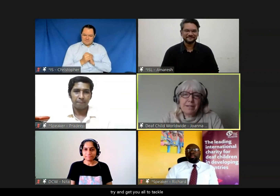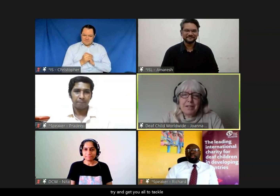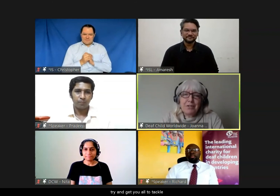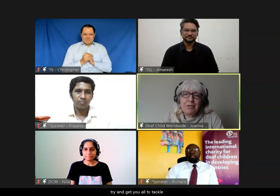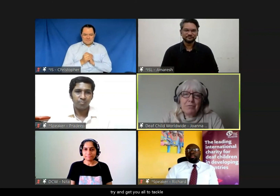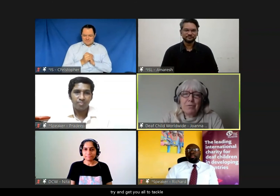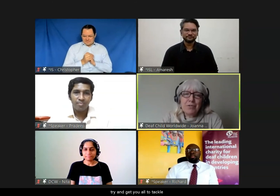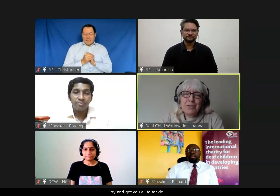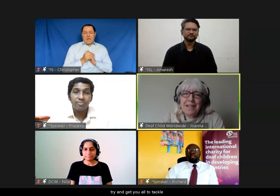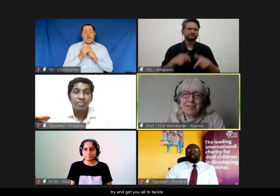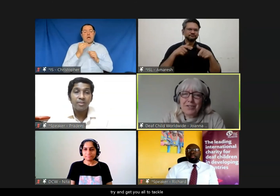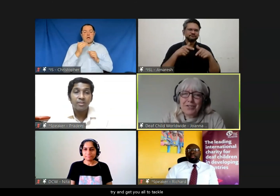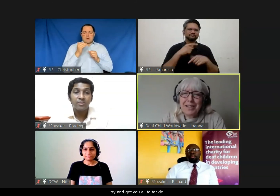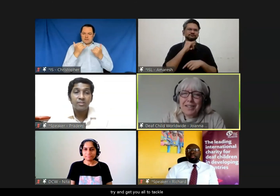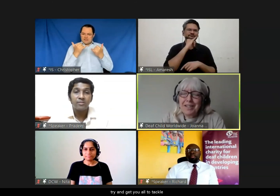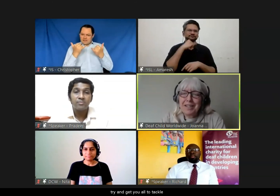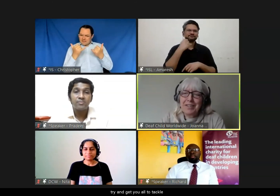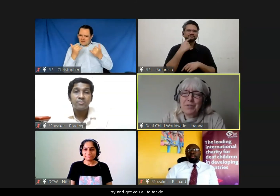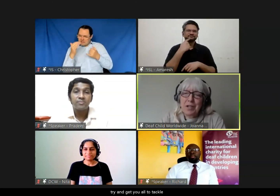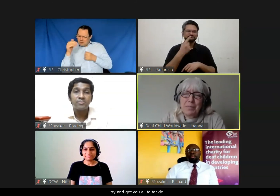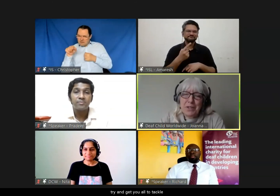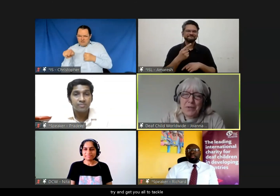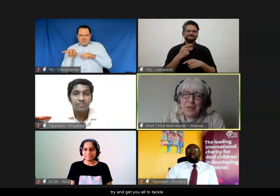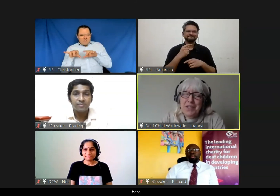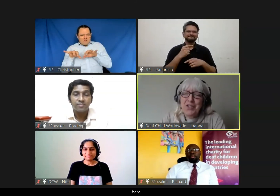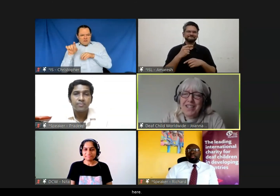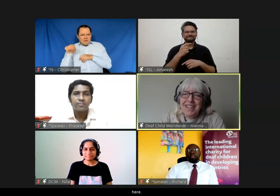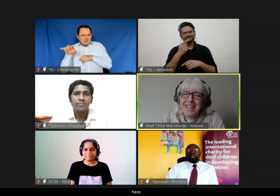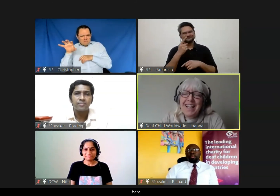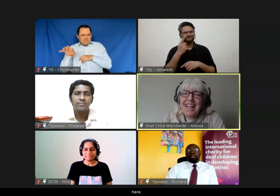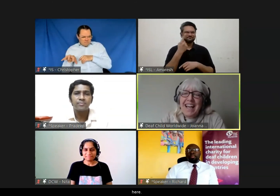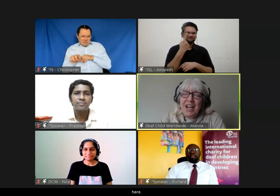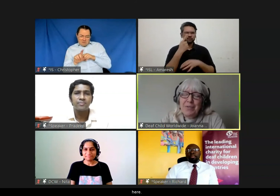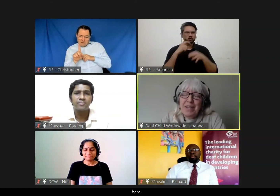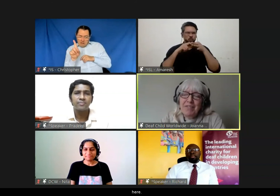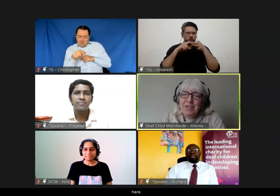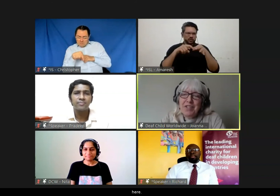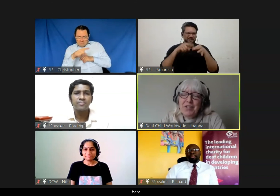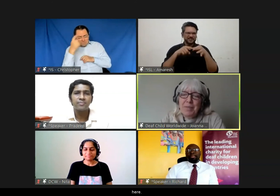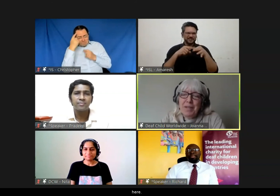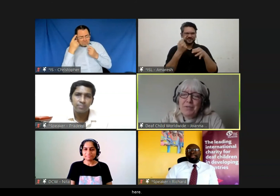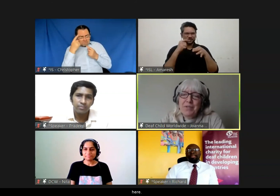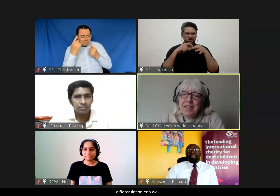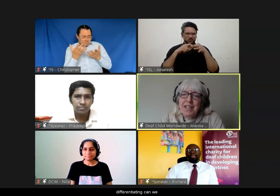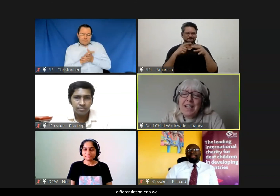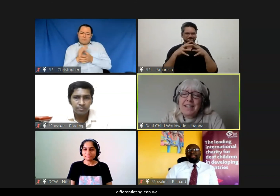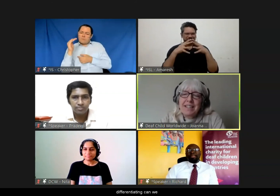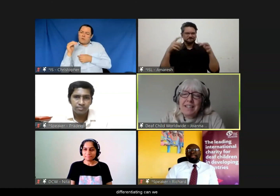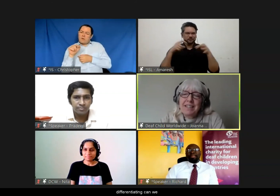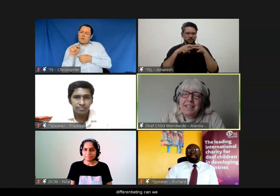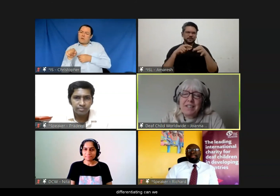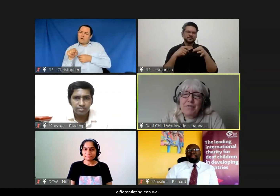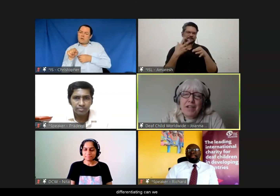and get you all to tackle another quite big question here. We have a question about the